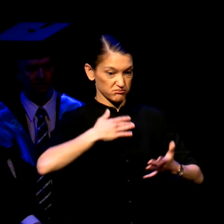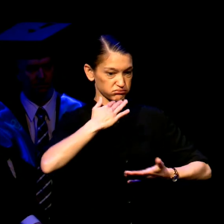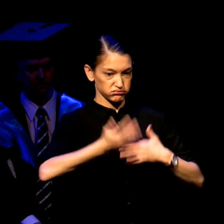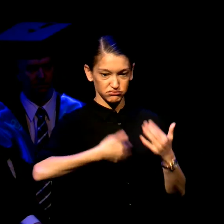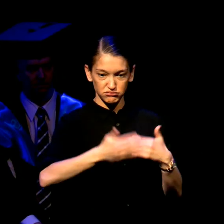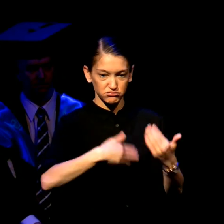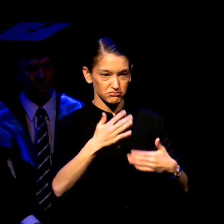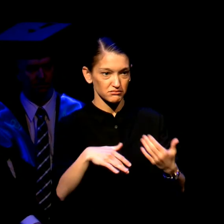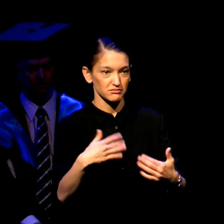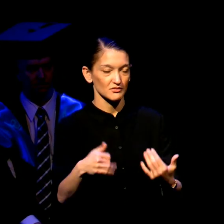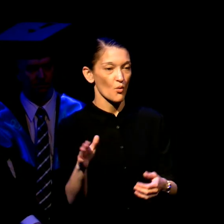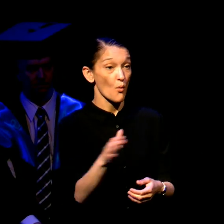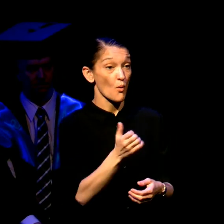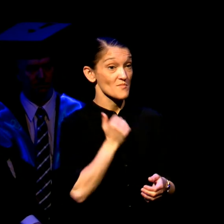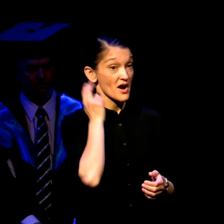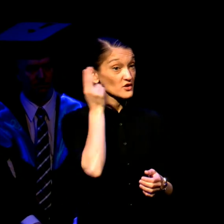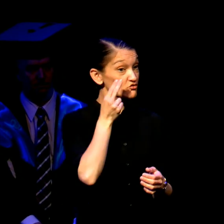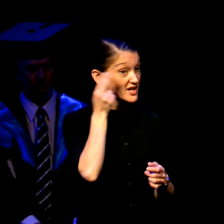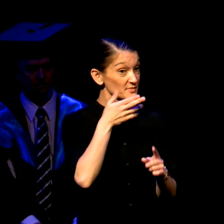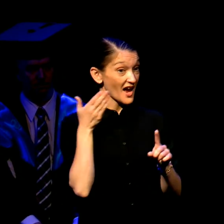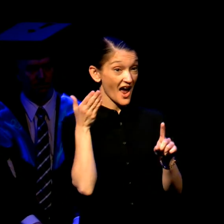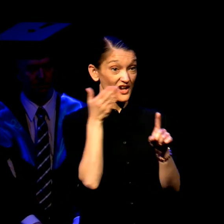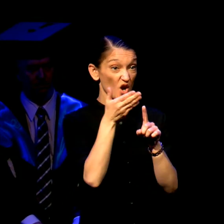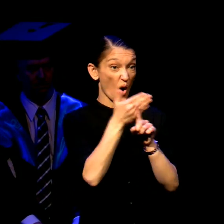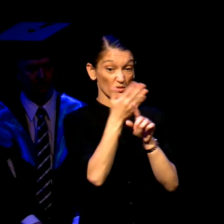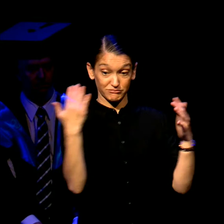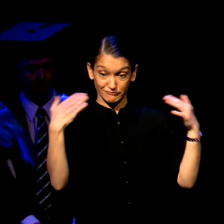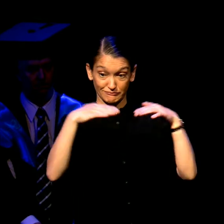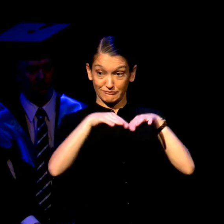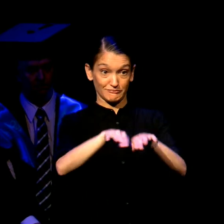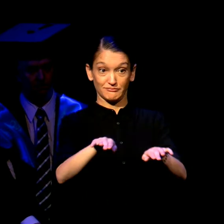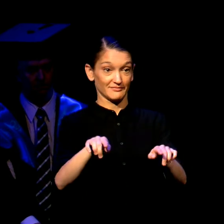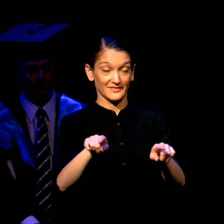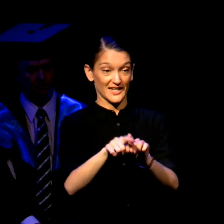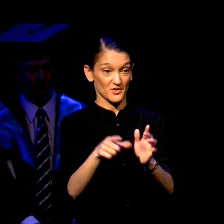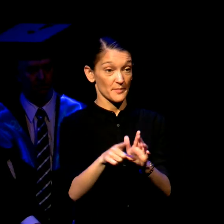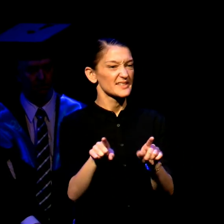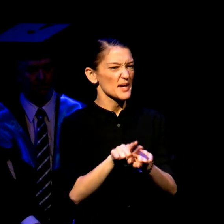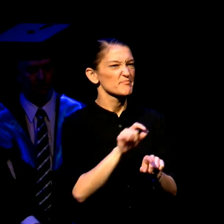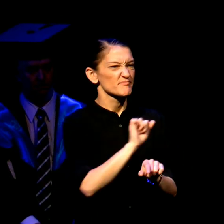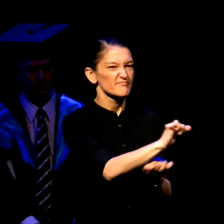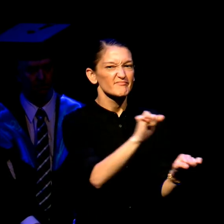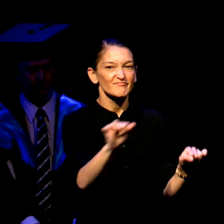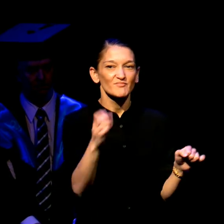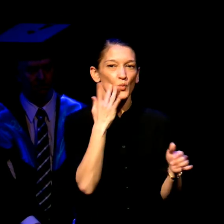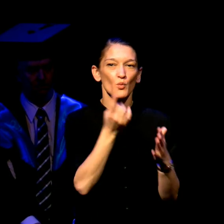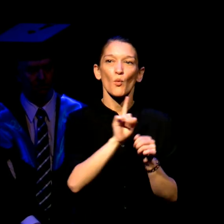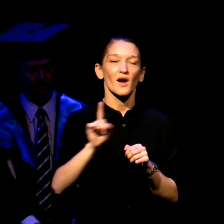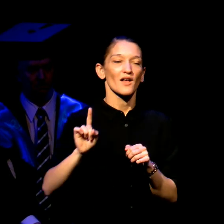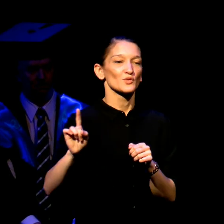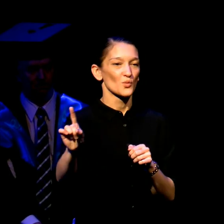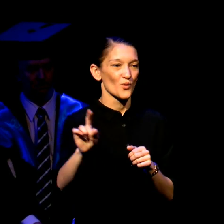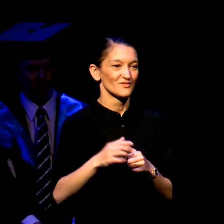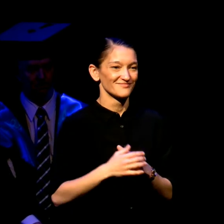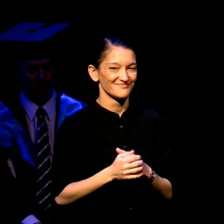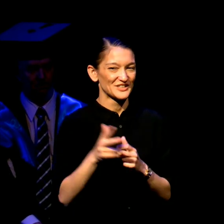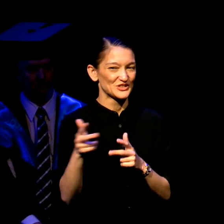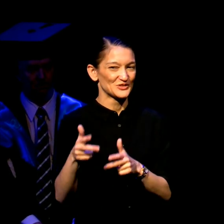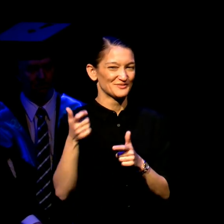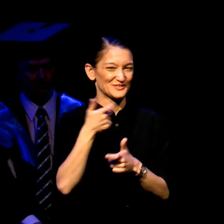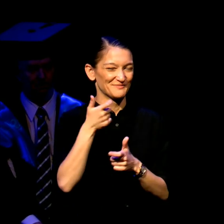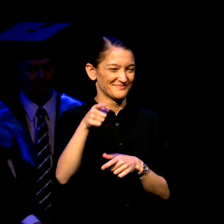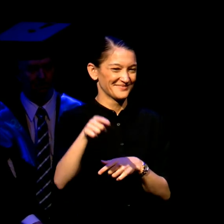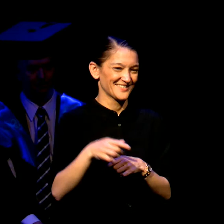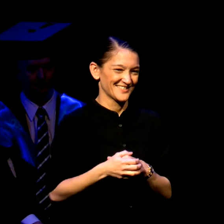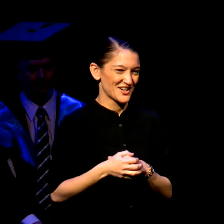And all of my dreams and goals were instantaneous, just like yours will be now that you've graduated and once you walk out that door. The